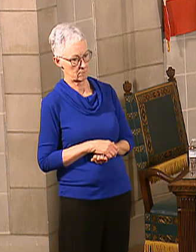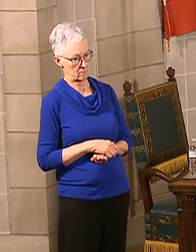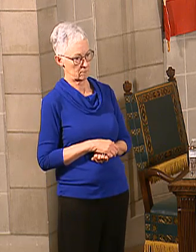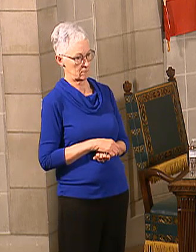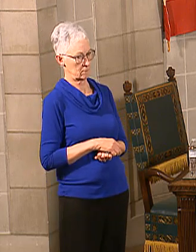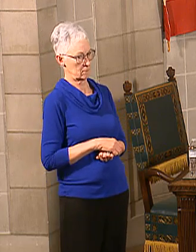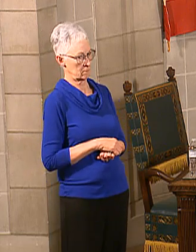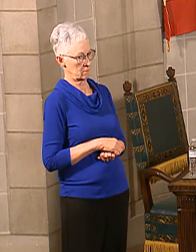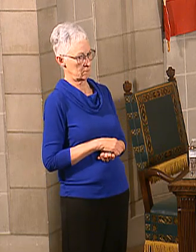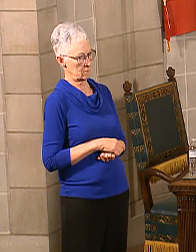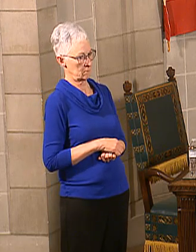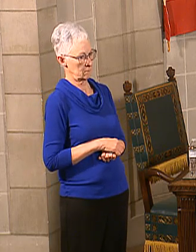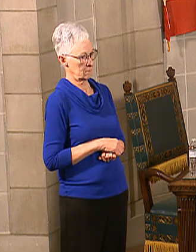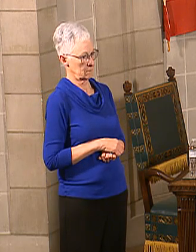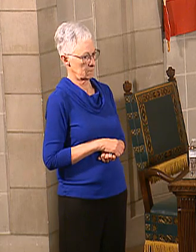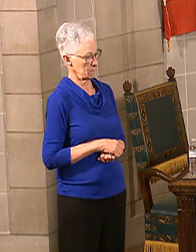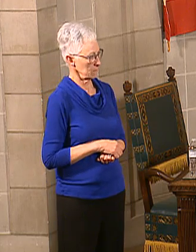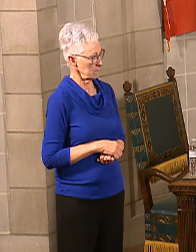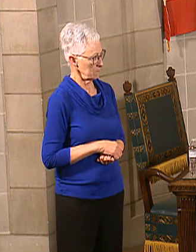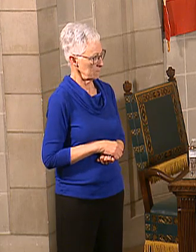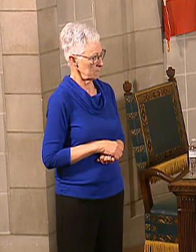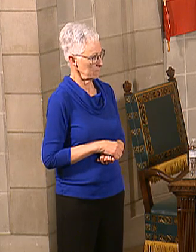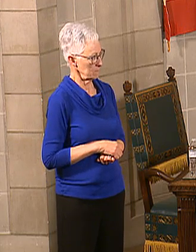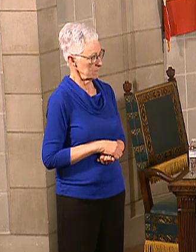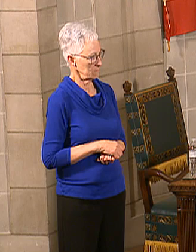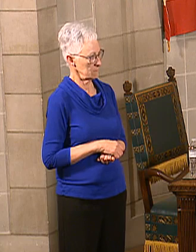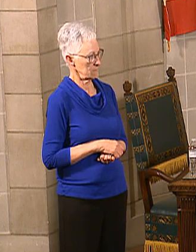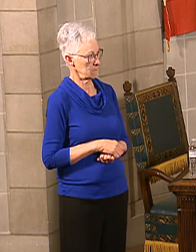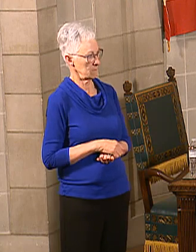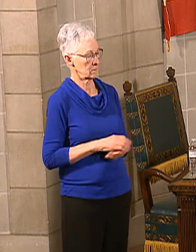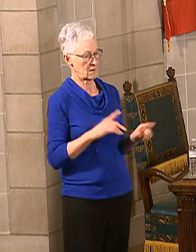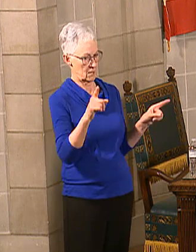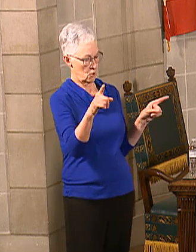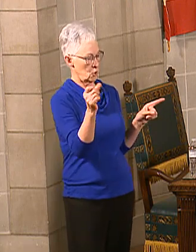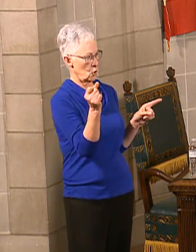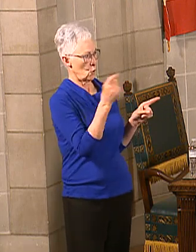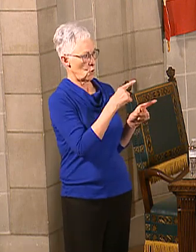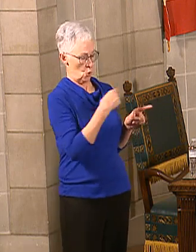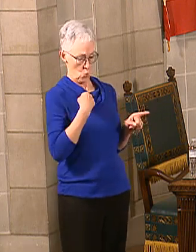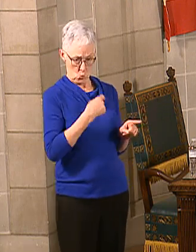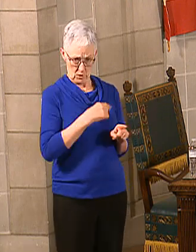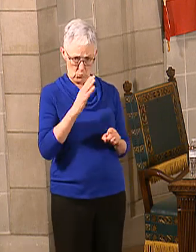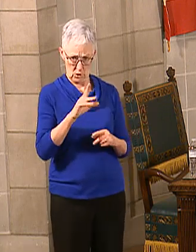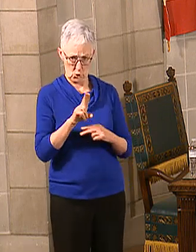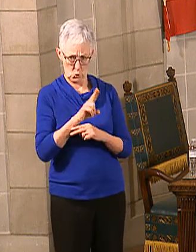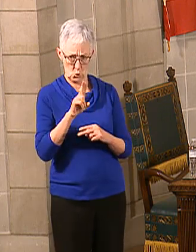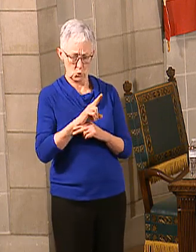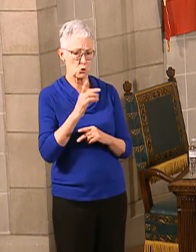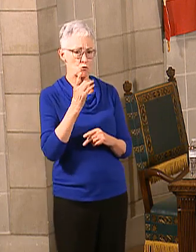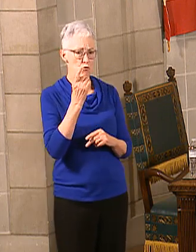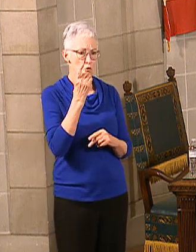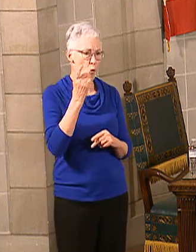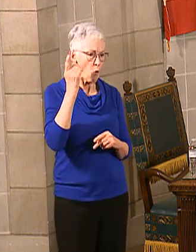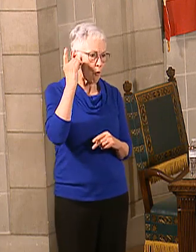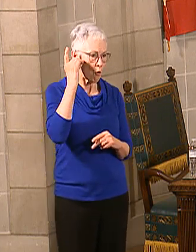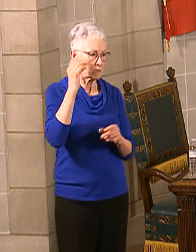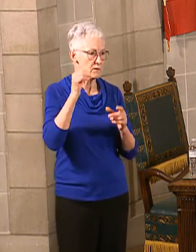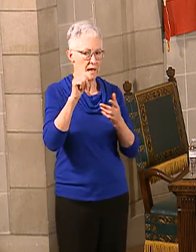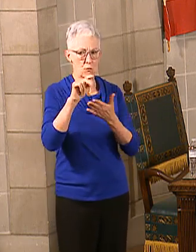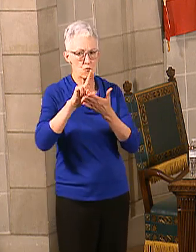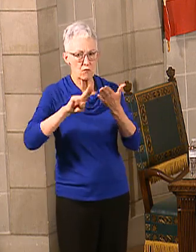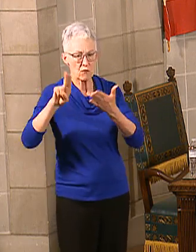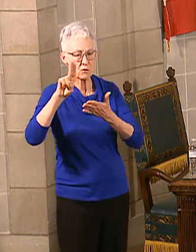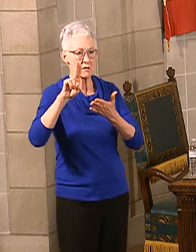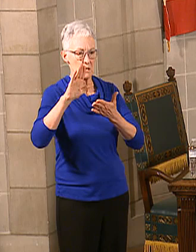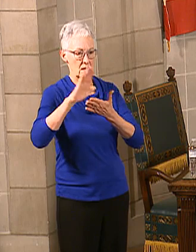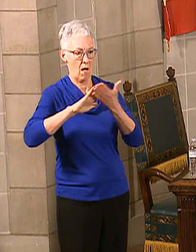but as an alternative to hospitals? Yeah, the question is are we going to use the dormitory rooms or the hotel rooms for the ill